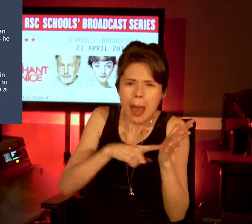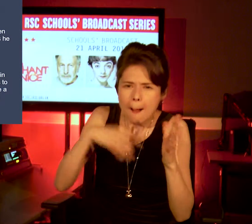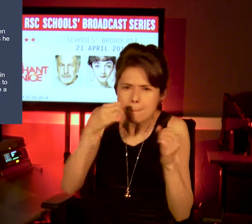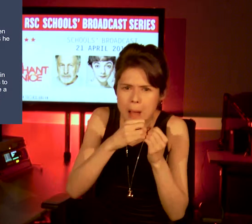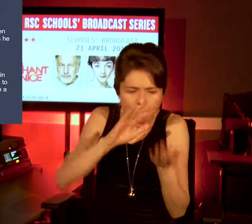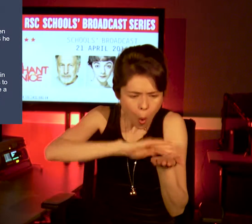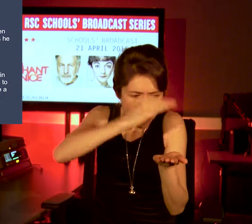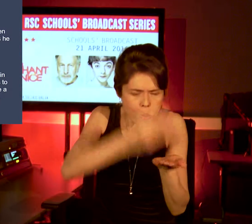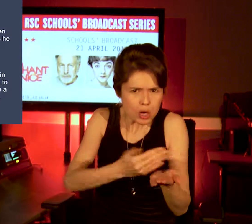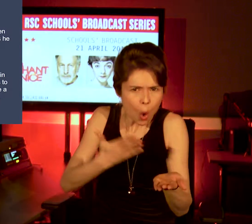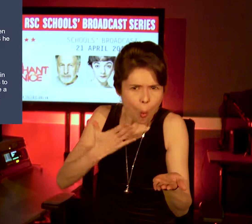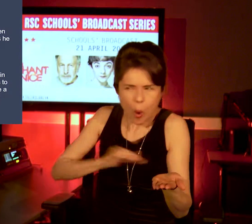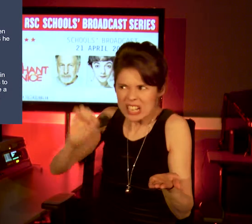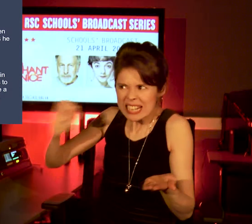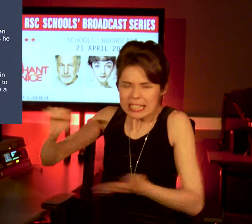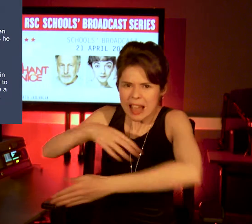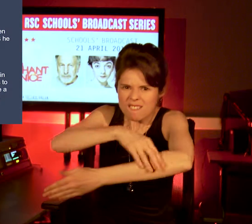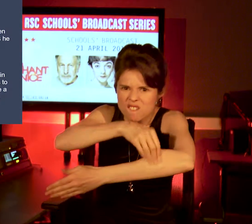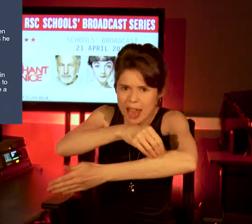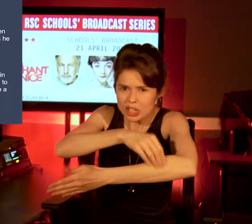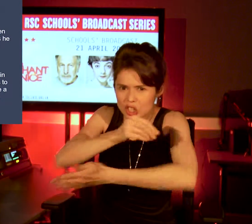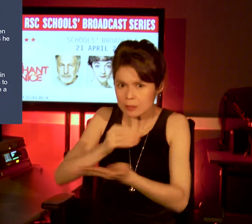a pound of Antonio's flesh.